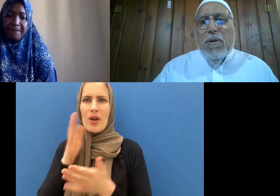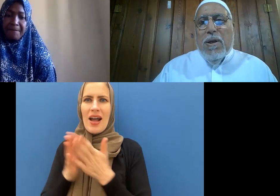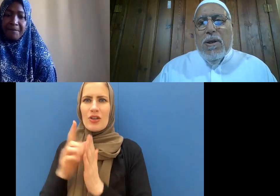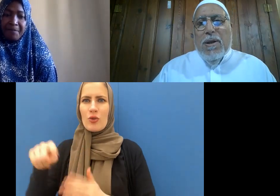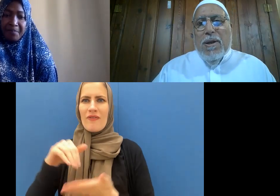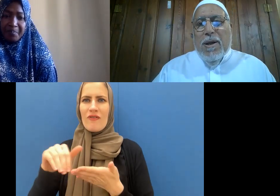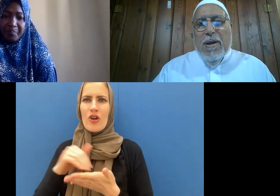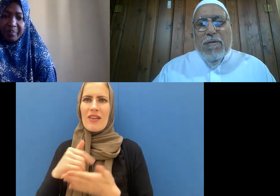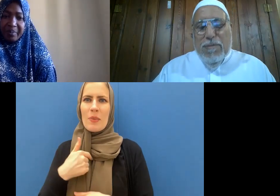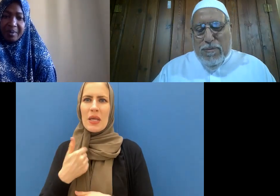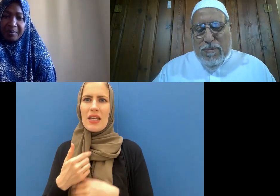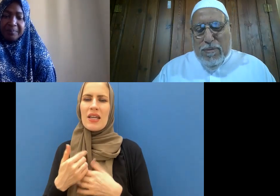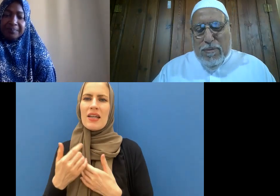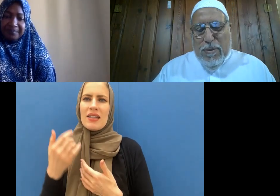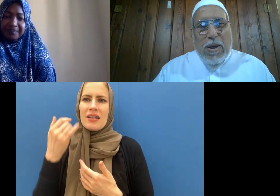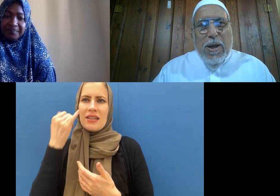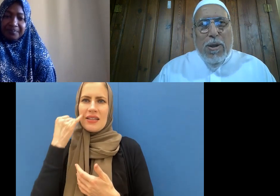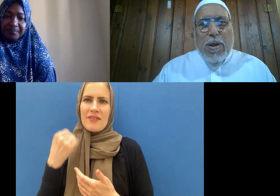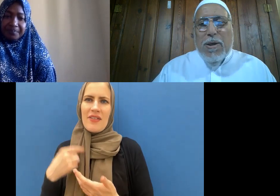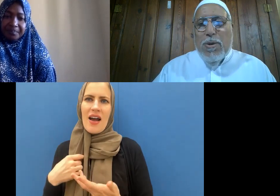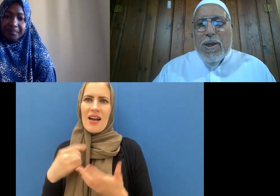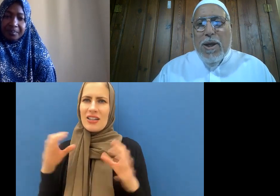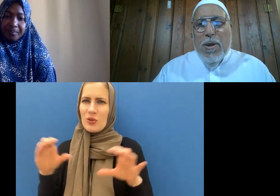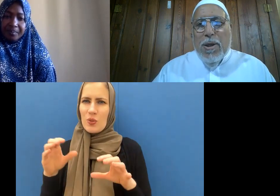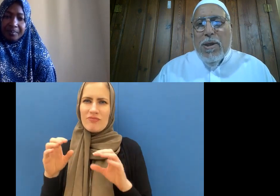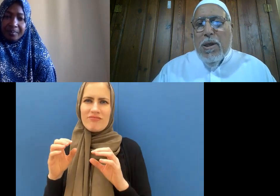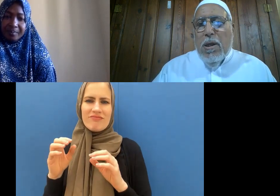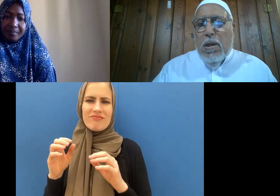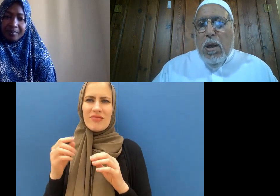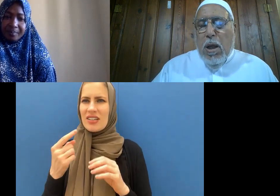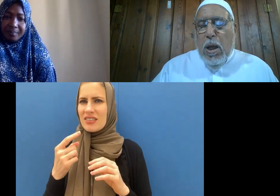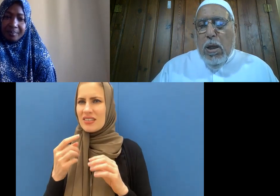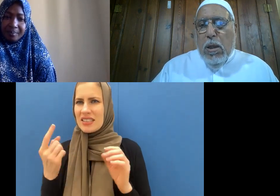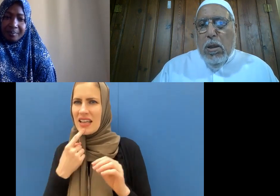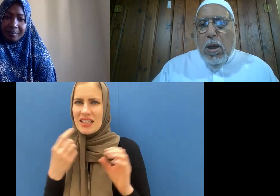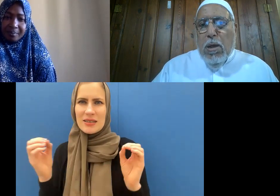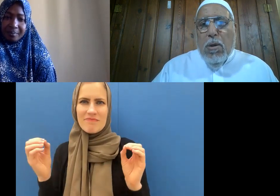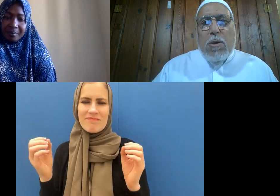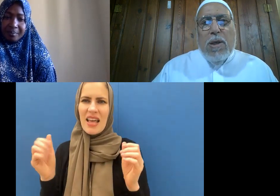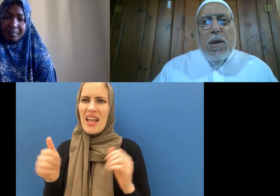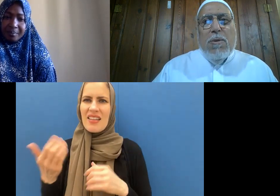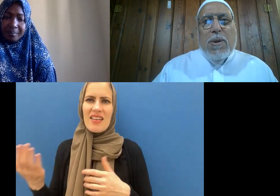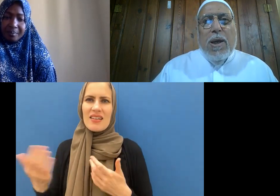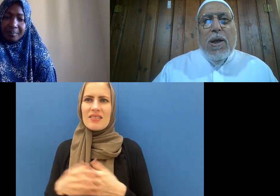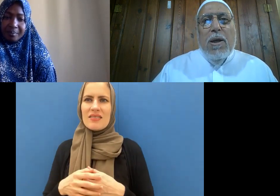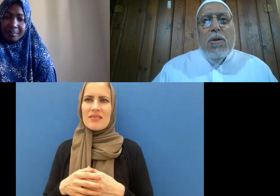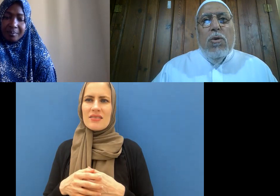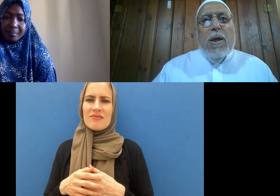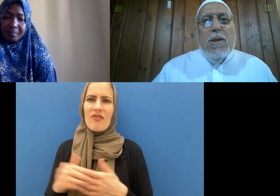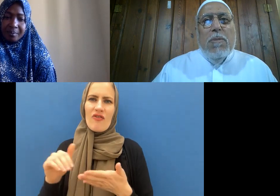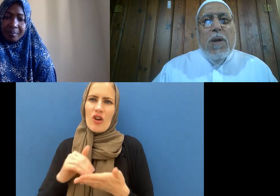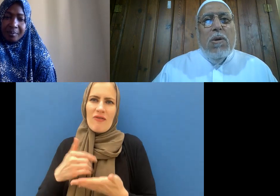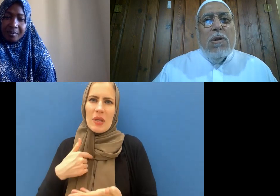if I have done anything or said anything. I also ask Allah subhanahu wa ta'ala